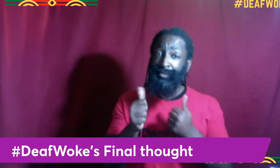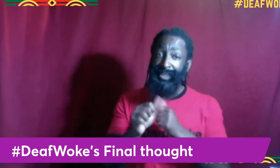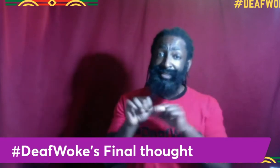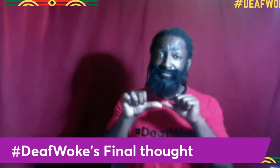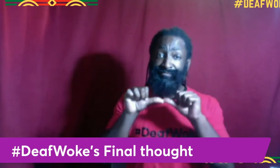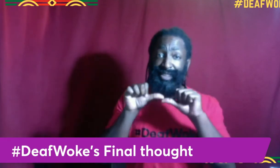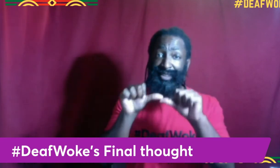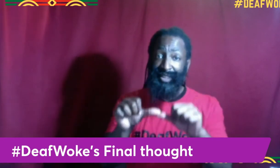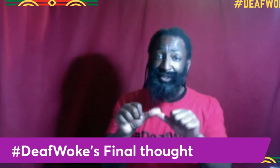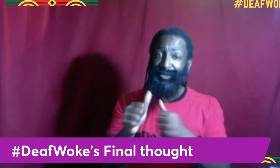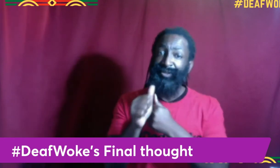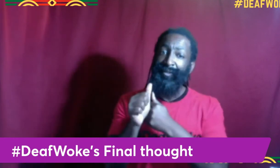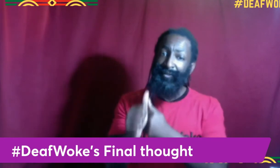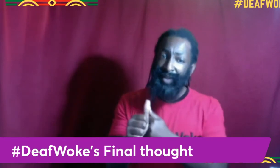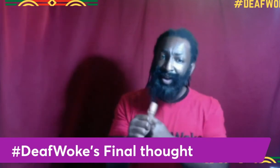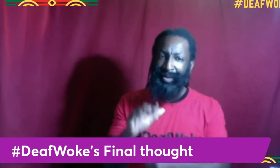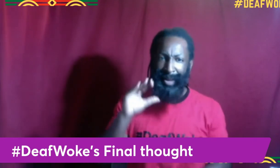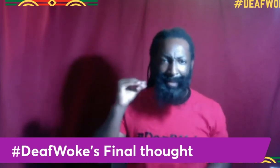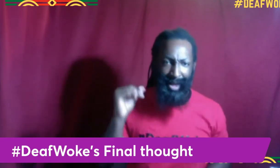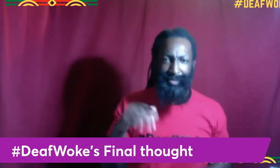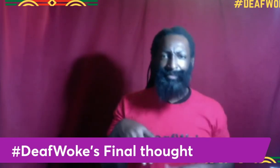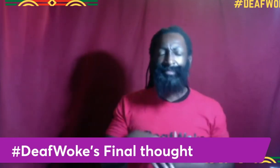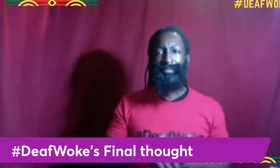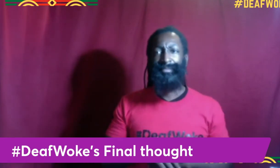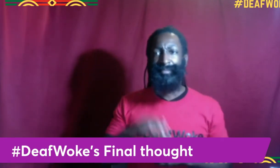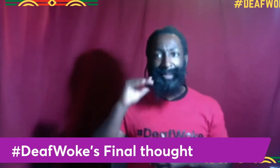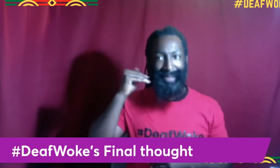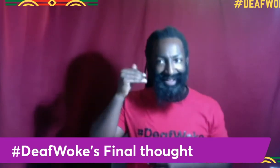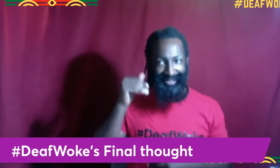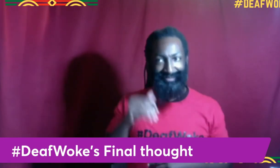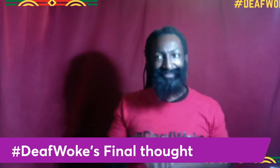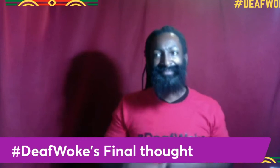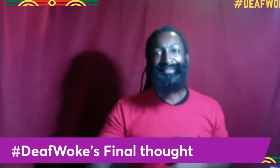not with our eyes, but with our soul.